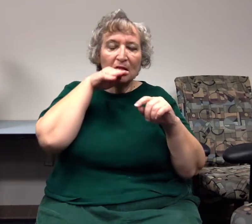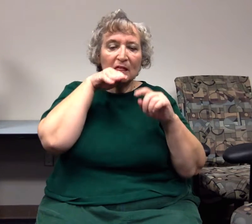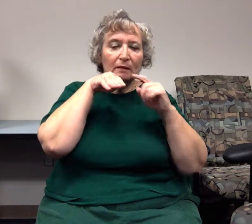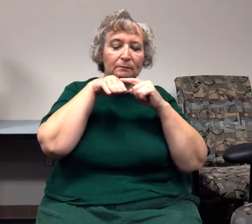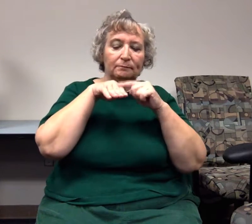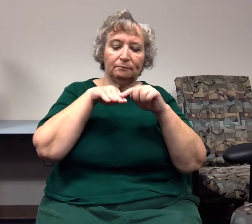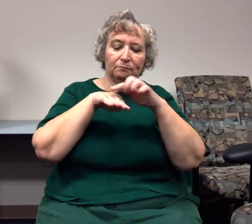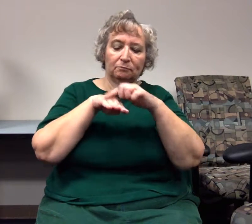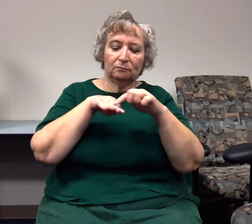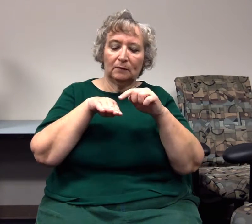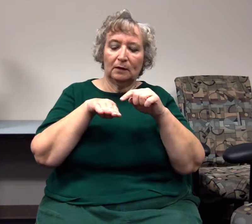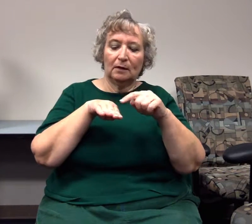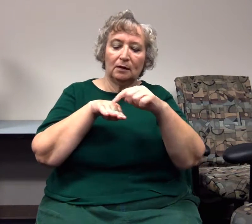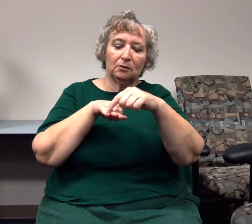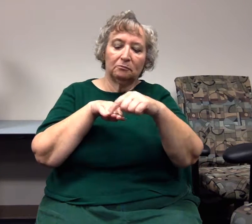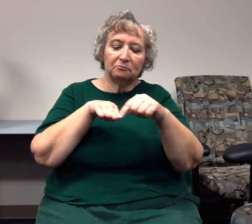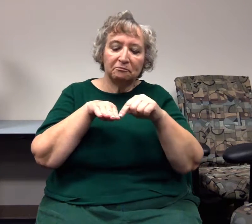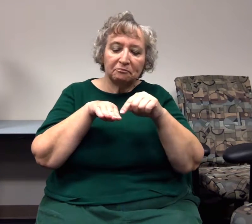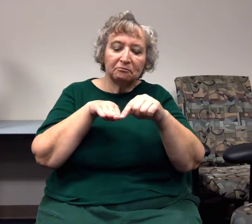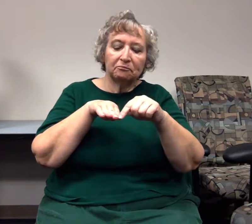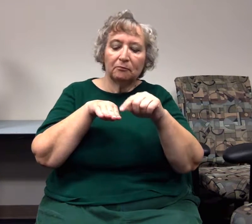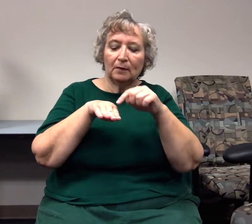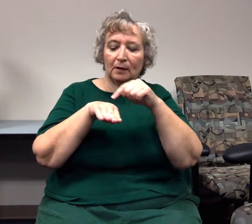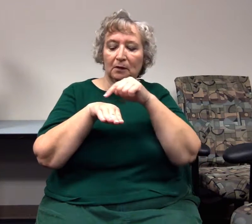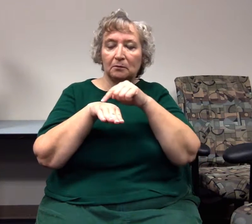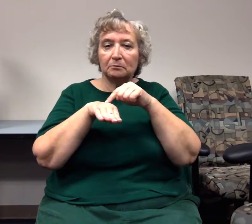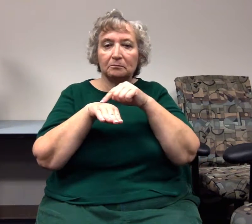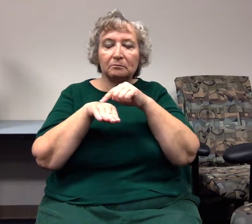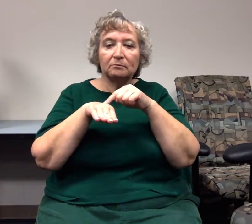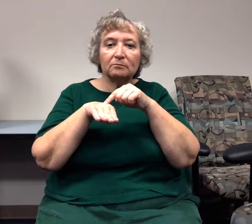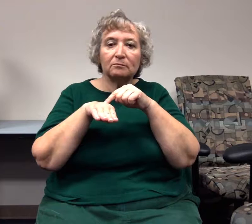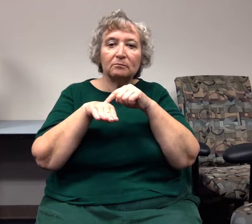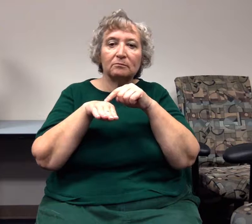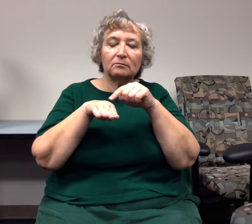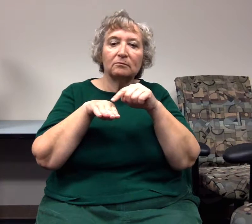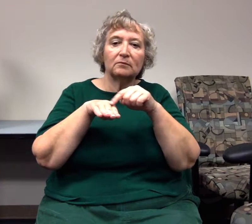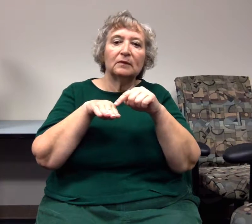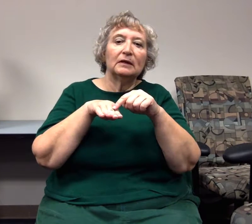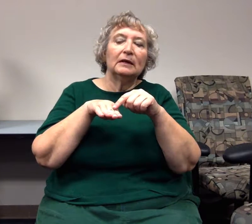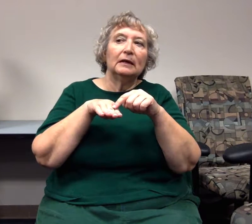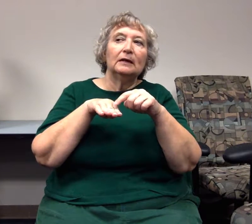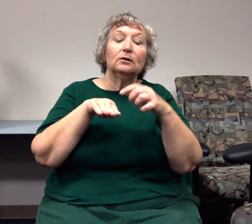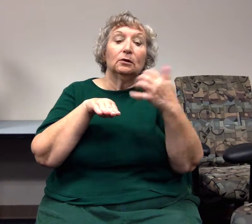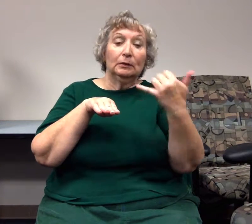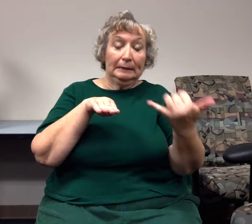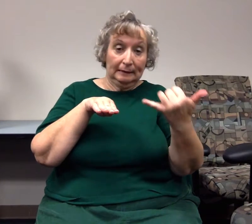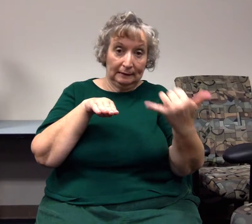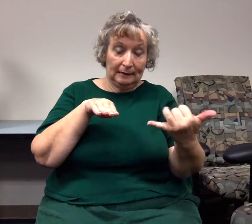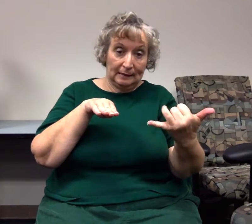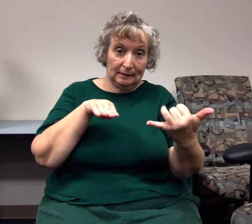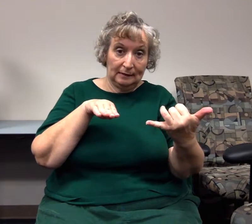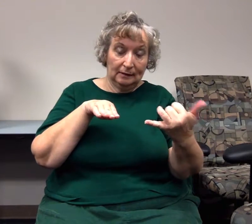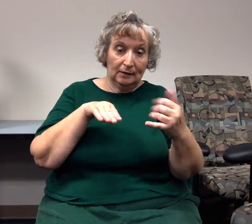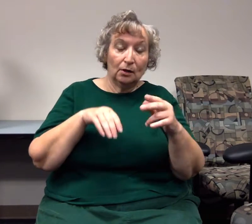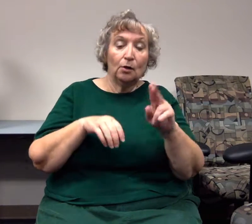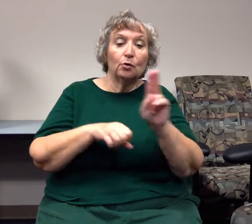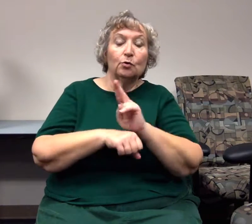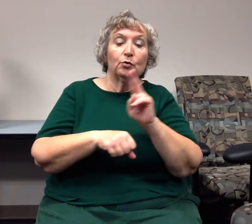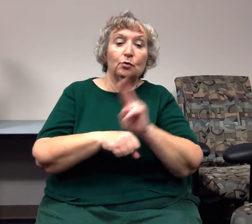and the back of the tongue. And so today in our experiment, we're going to use 4 solutions, and we're going to